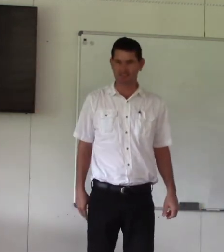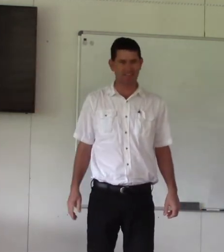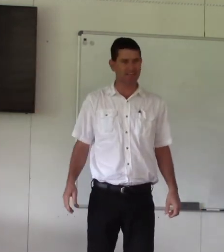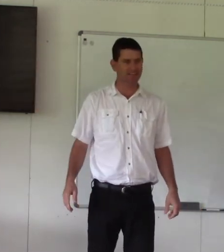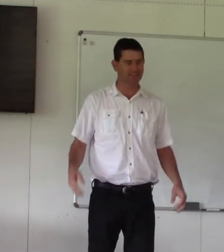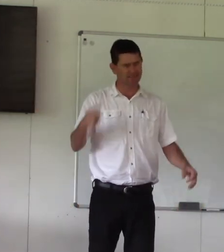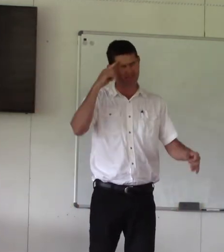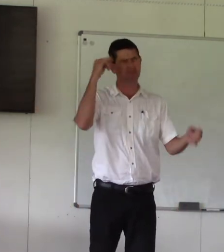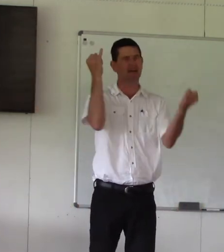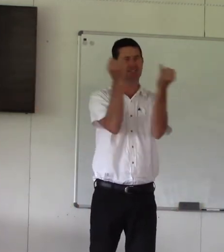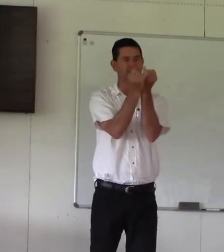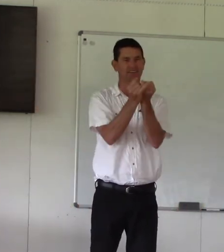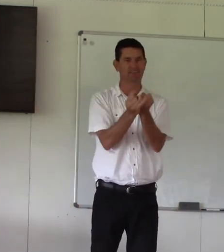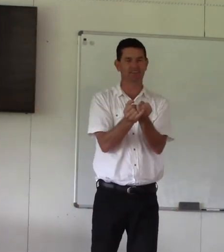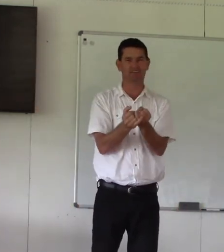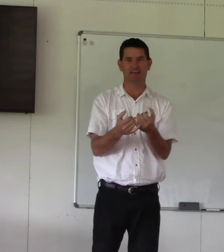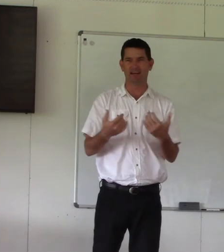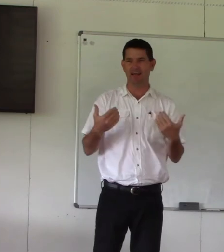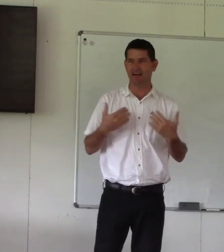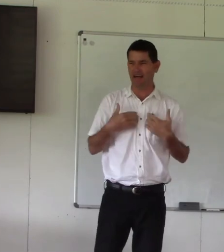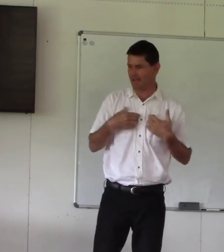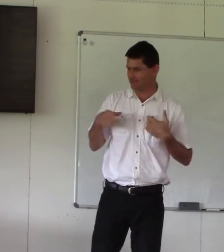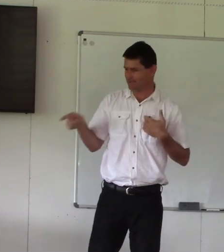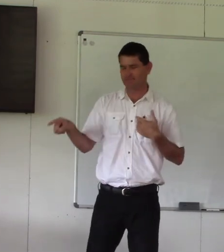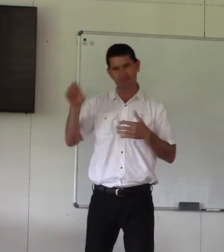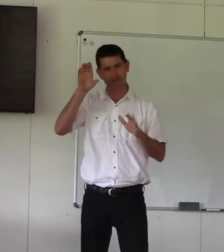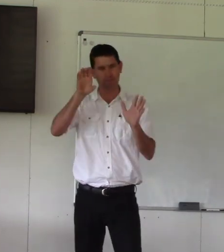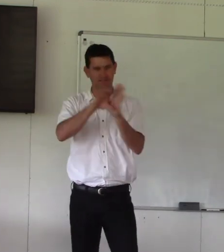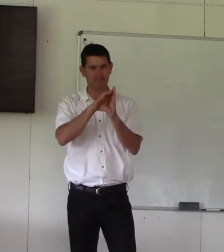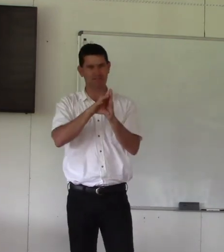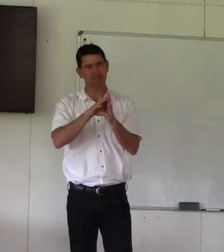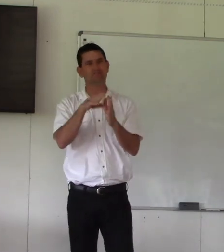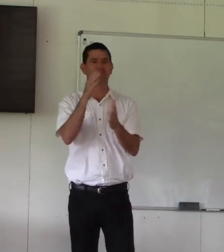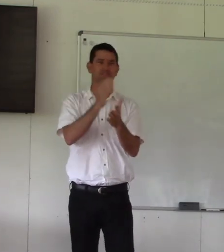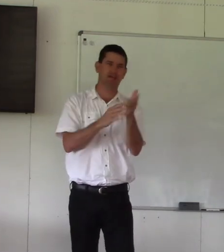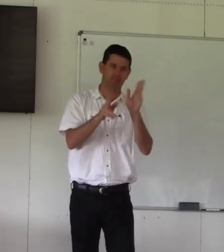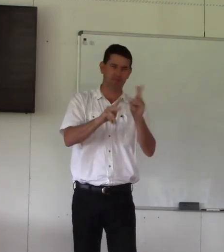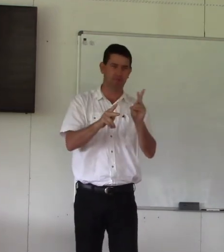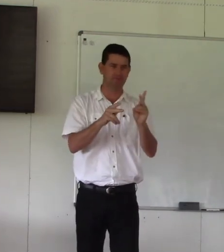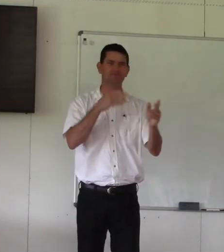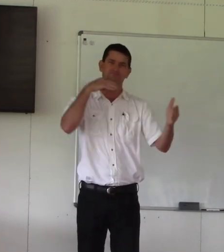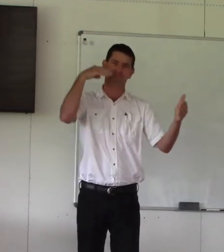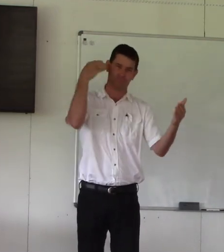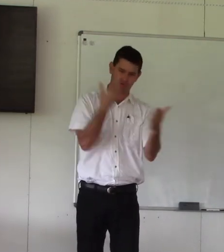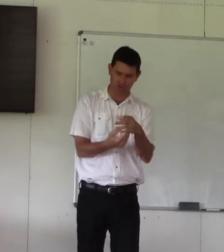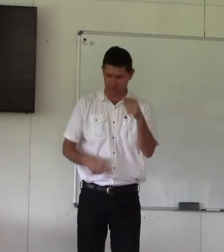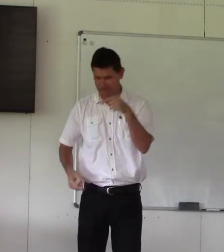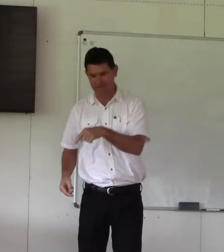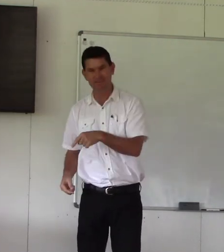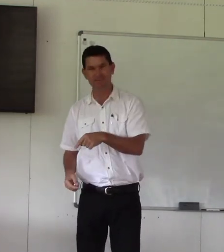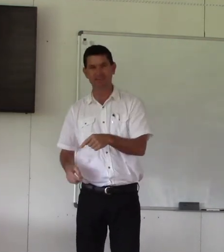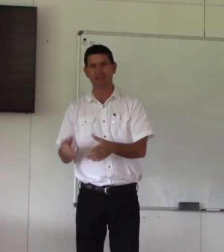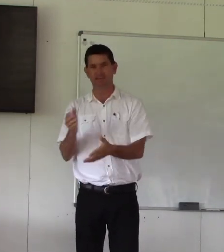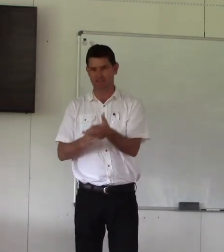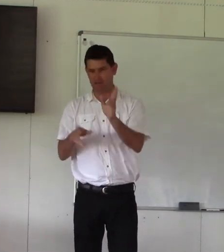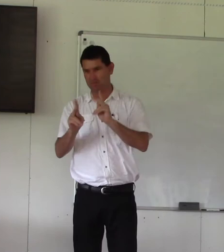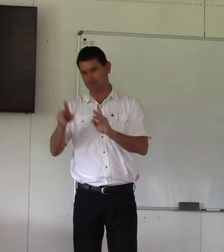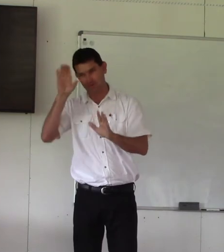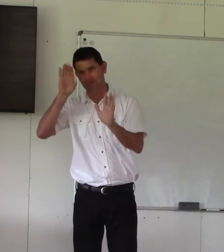understand? Imagine, have your pictures. Some people, good. Some people,